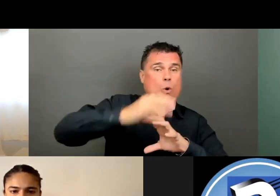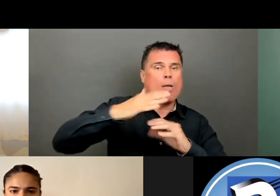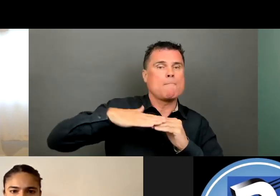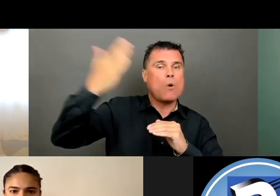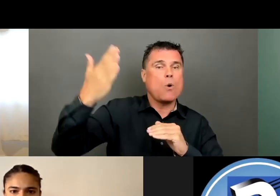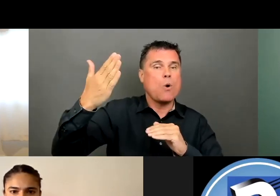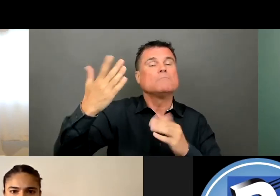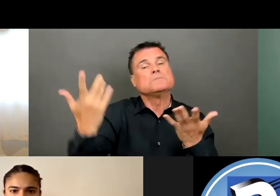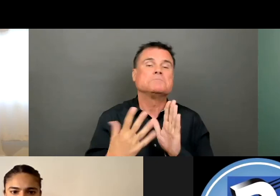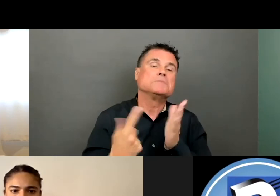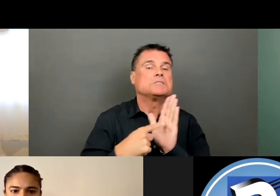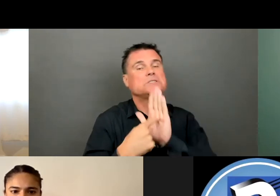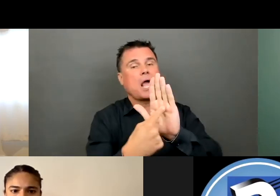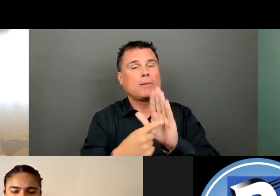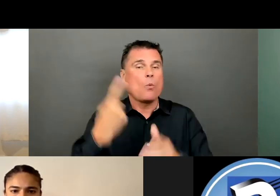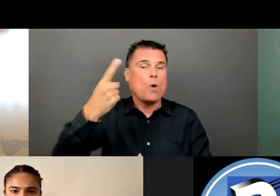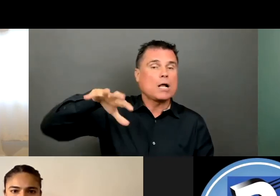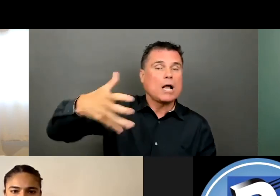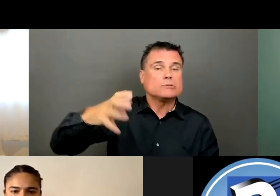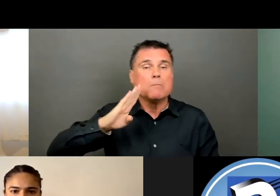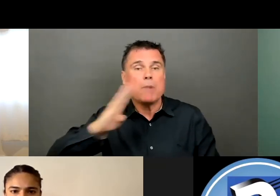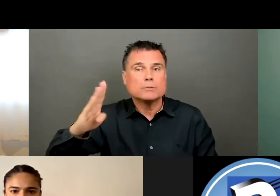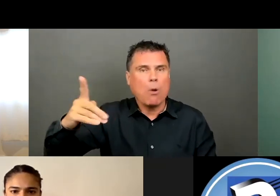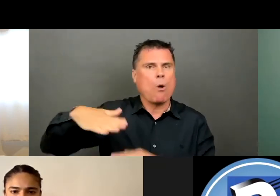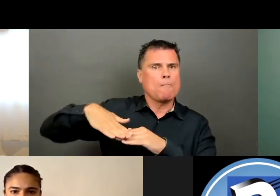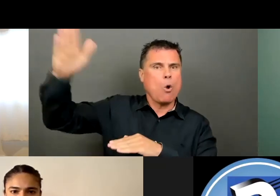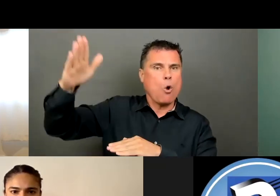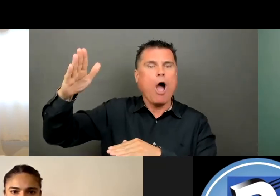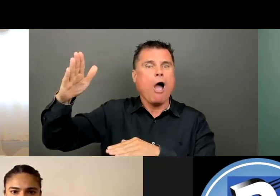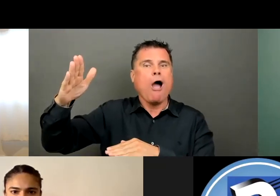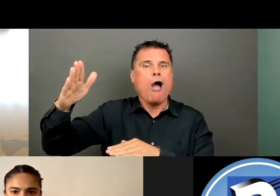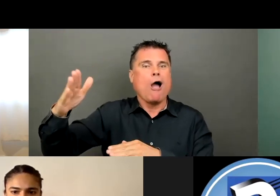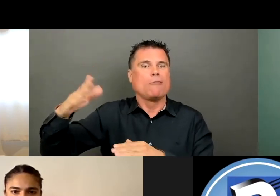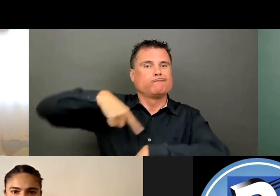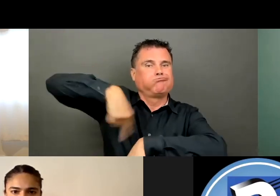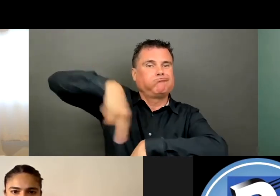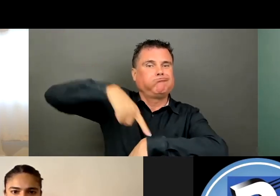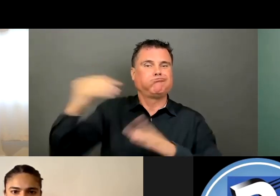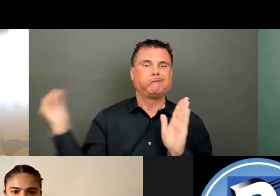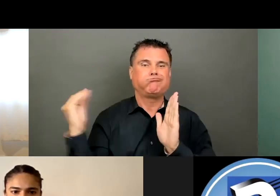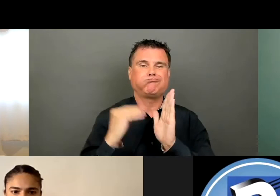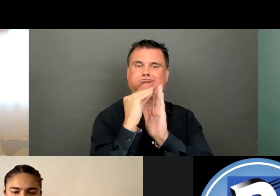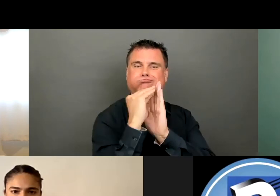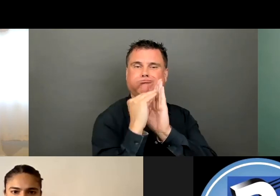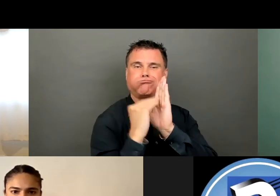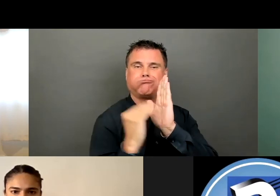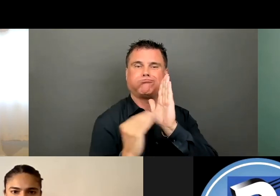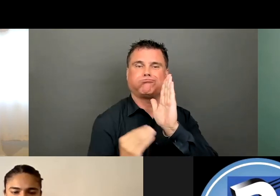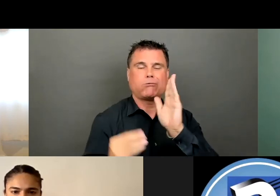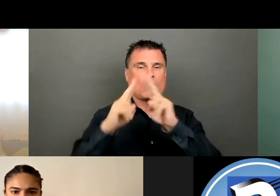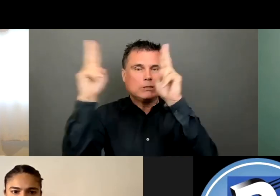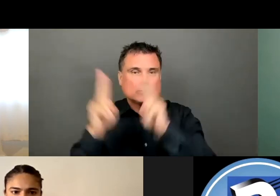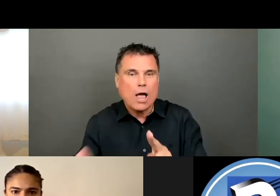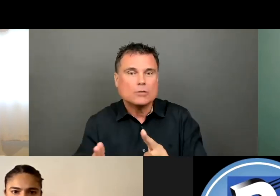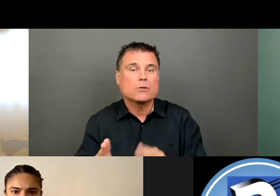do have a very little opportunities to get that necessary experience every year. So, but they will be